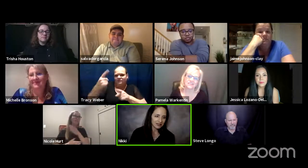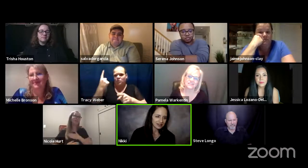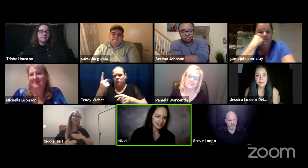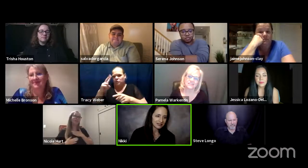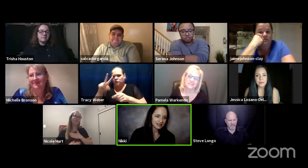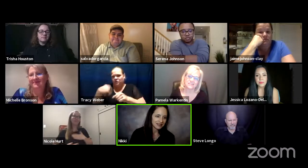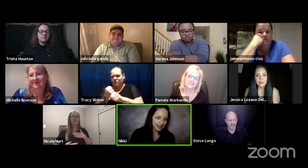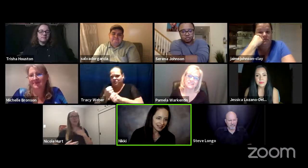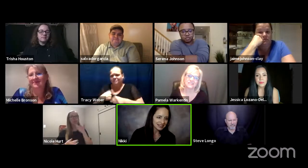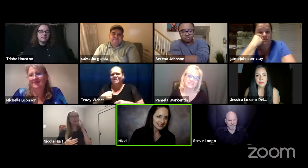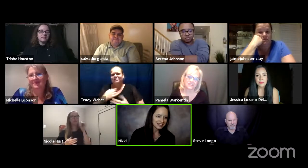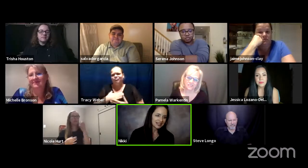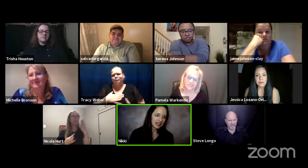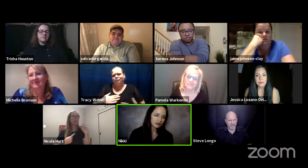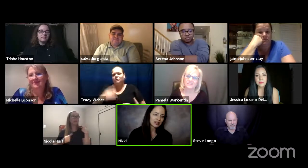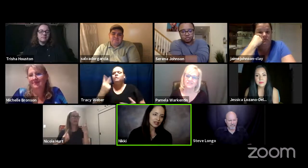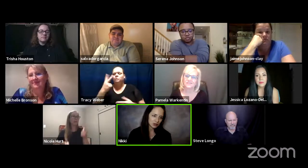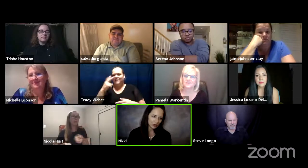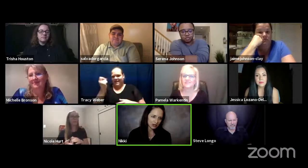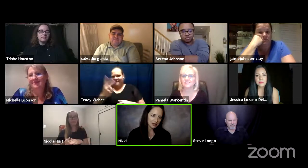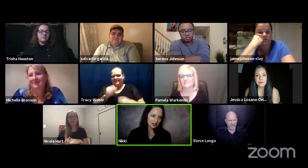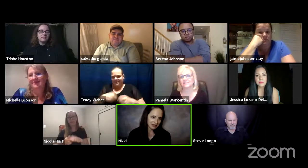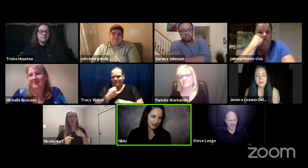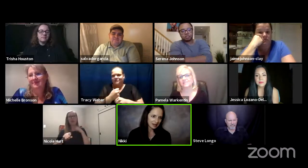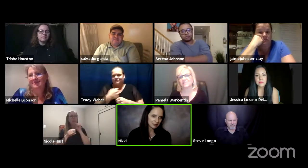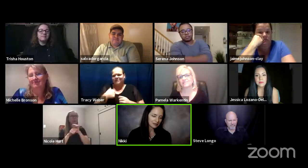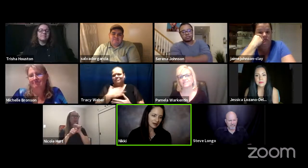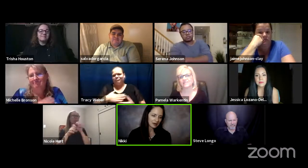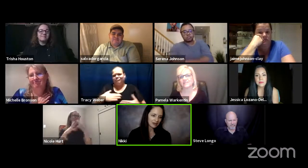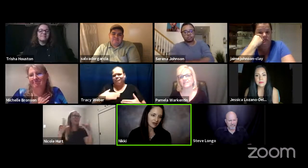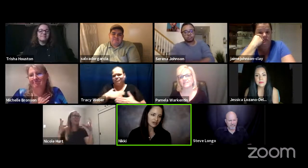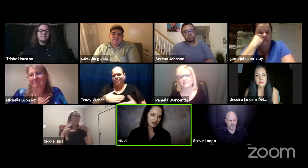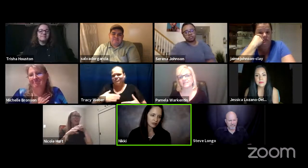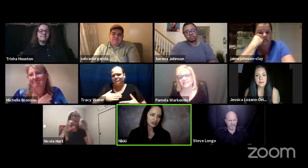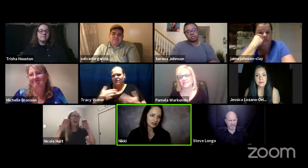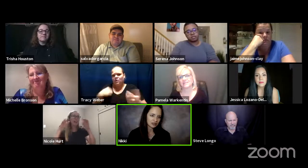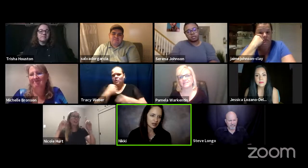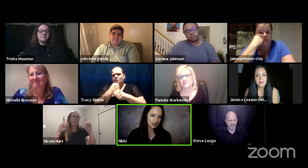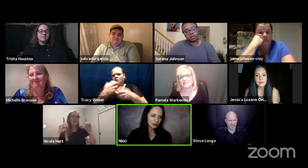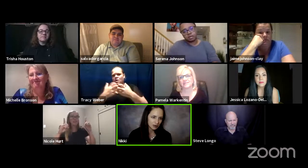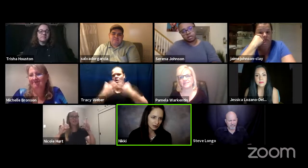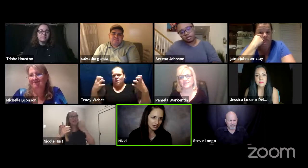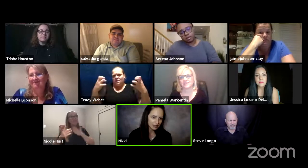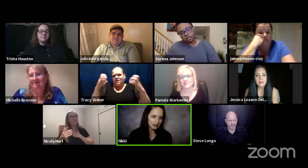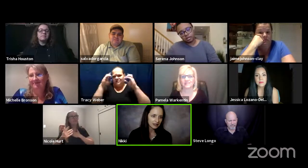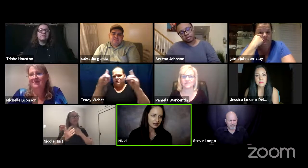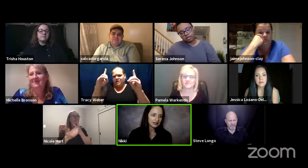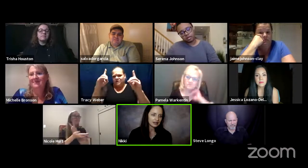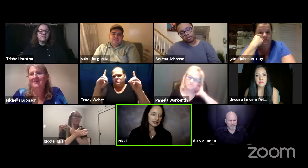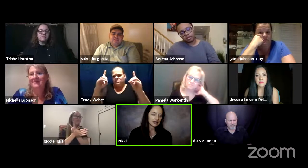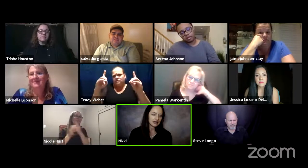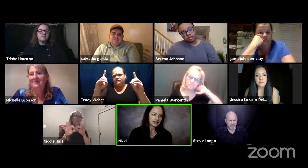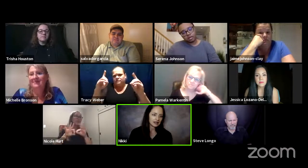on clients. And I really enjoyed my time and felt very fortunate for that opportunity.